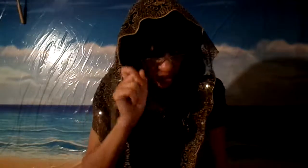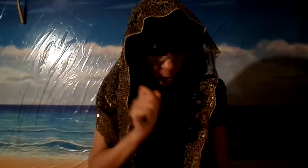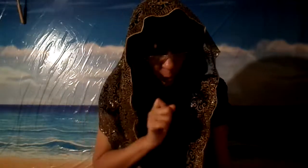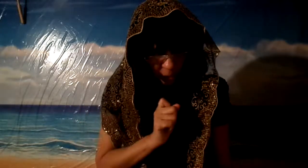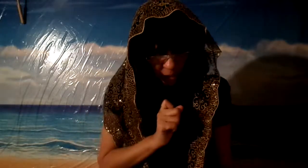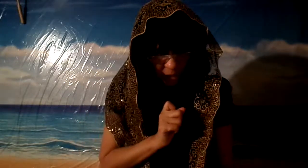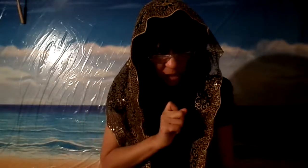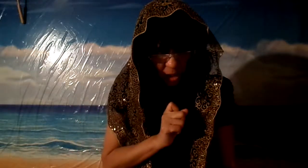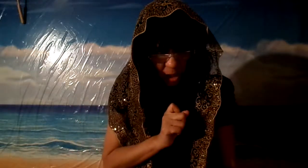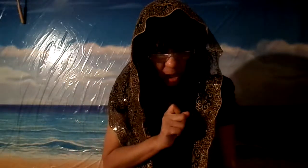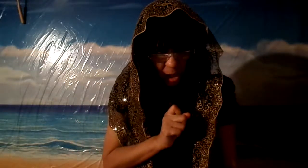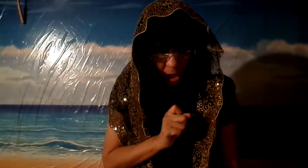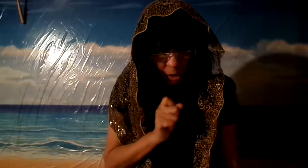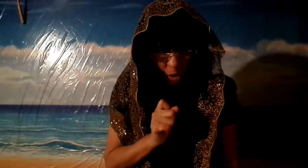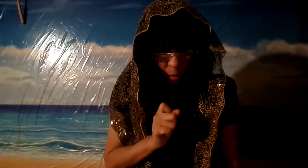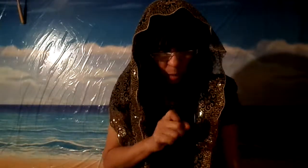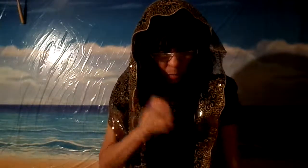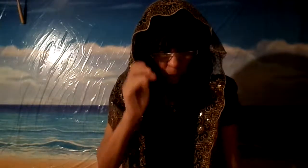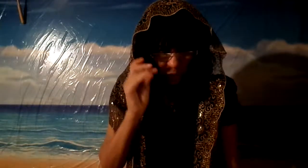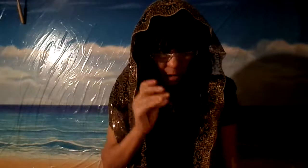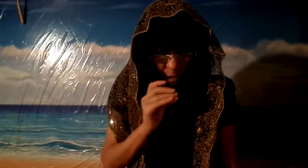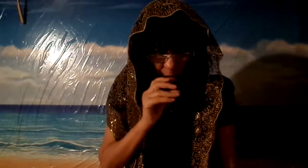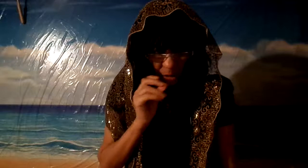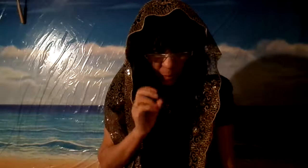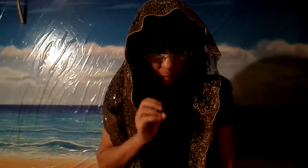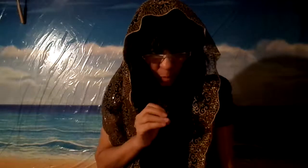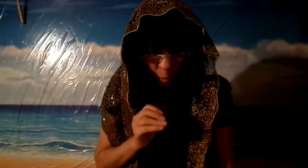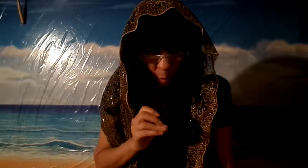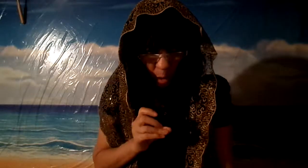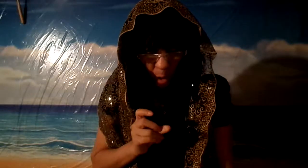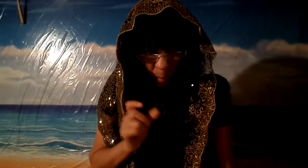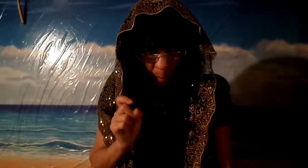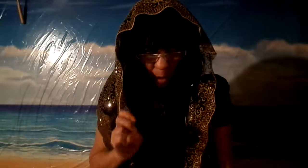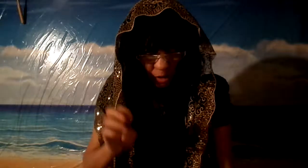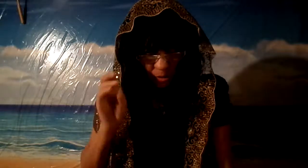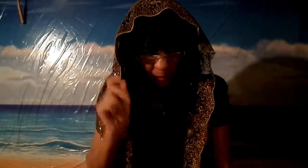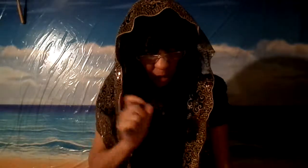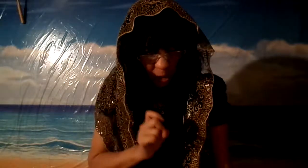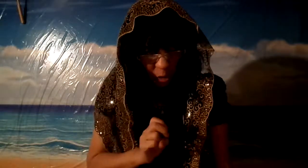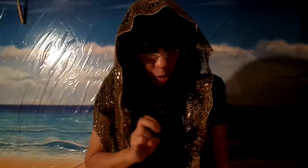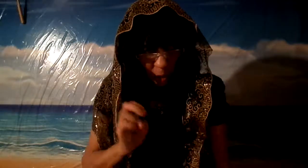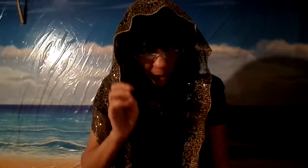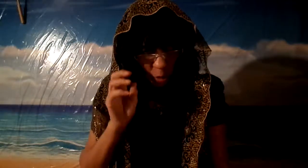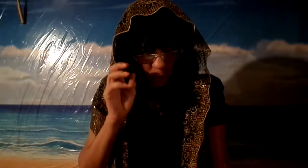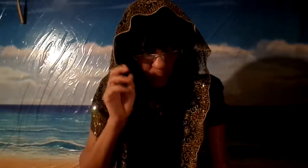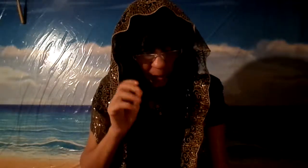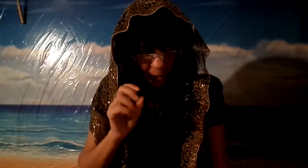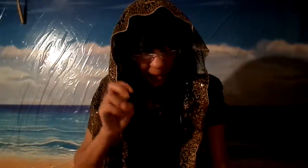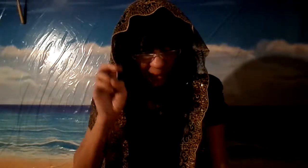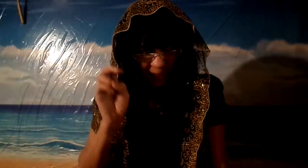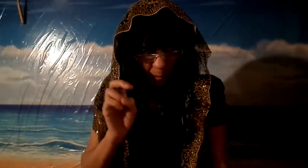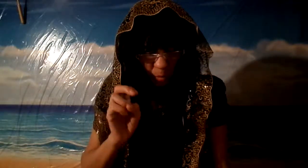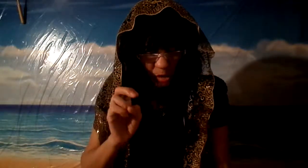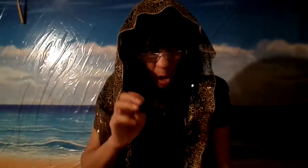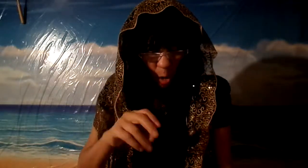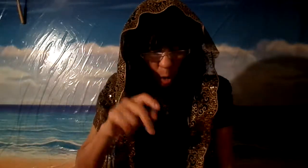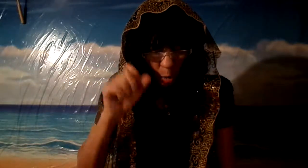the way it is. In tongue, well, the Holy Spirit you must speak. You have to speak in language. Do